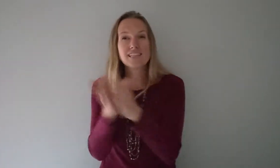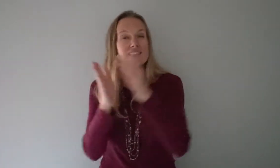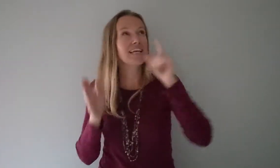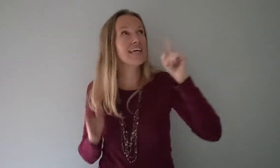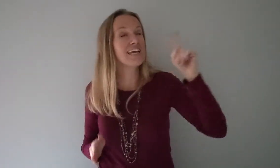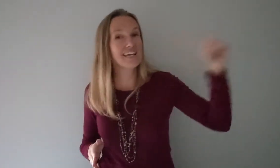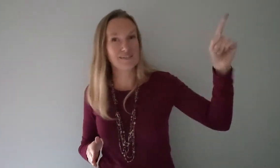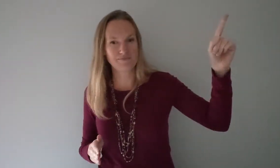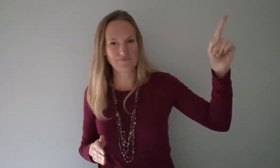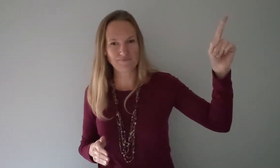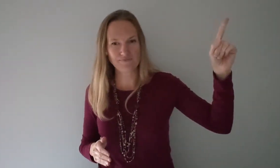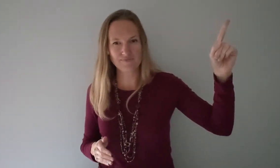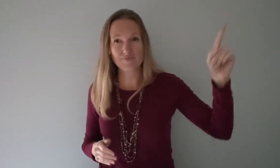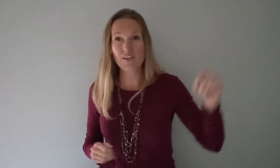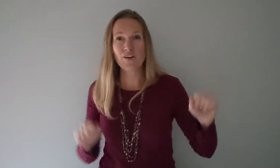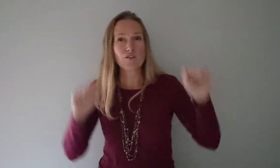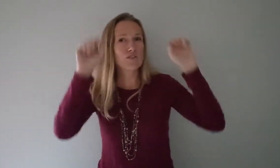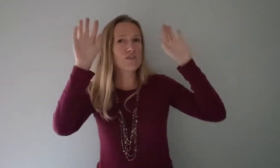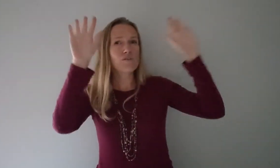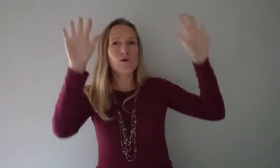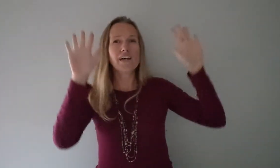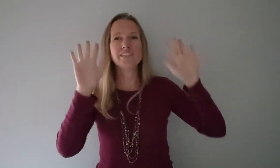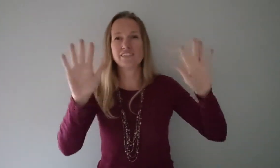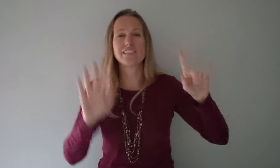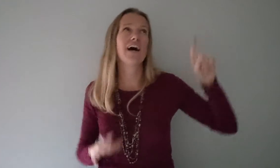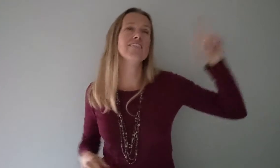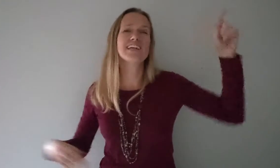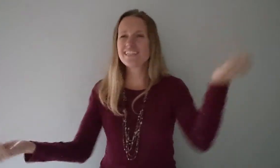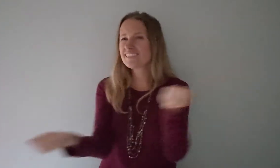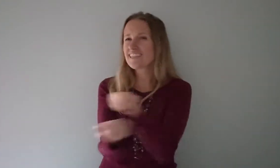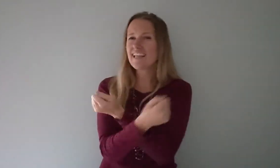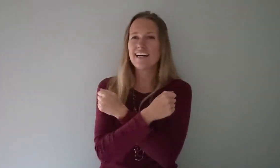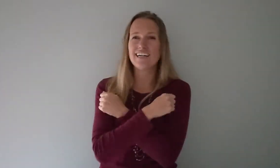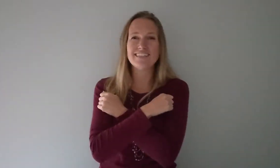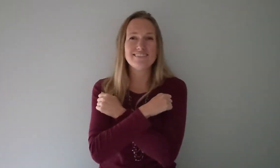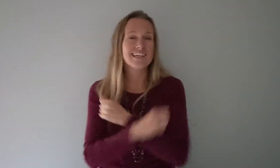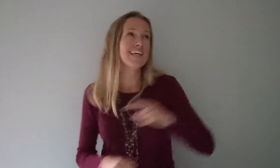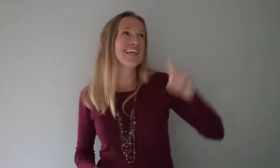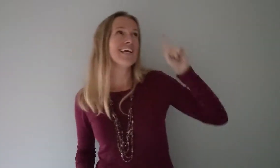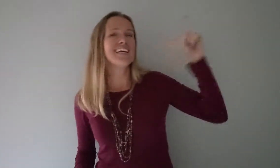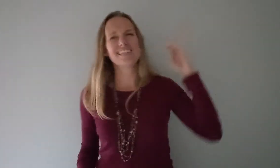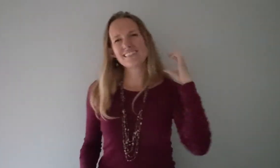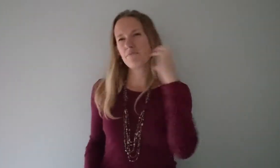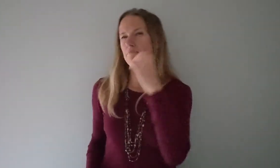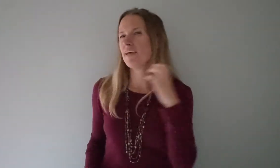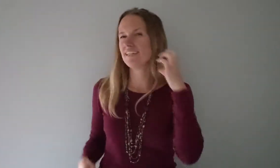Praise him, for the wonders of his love, his